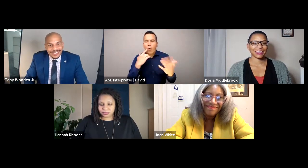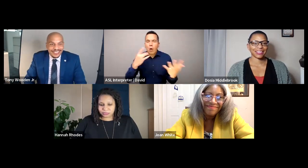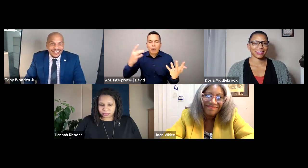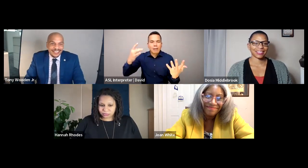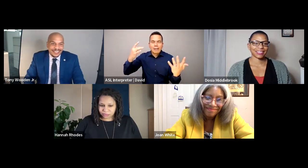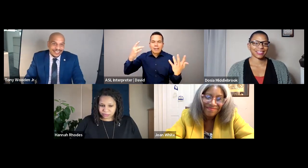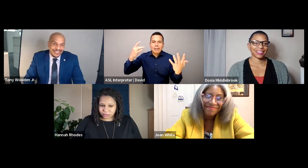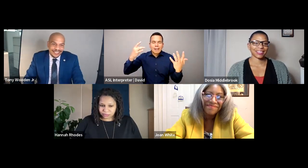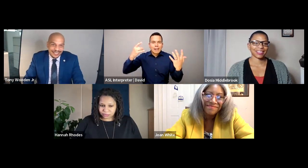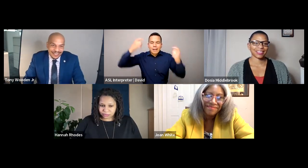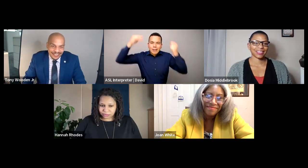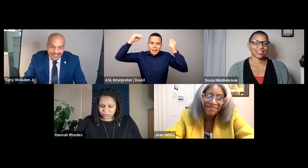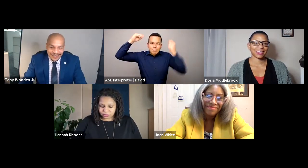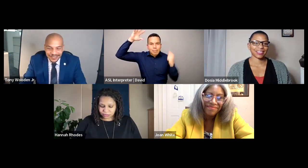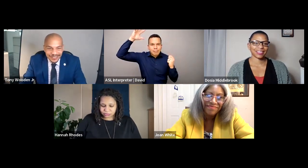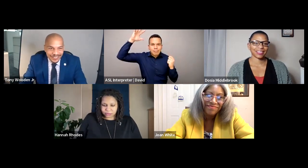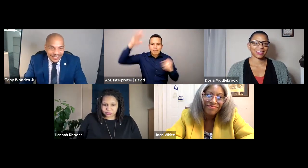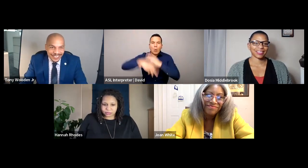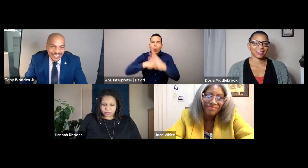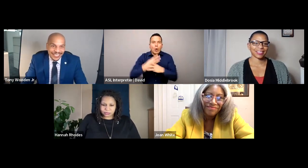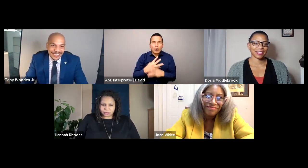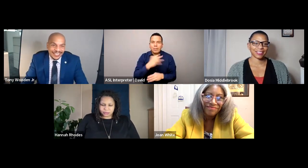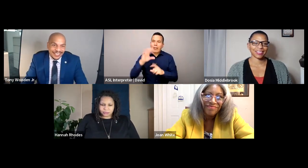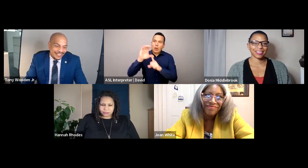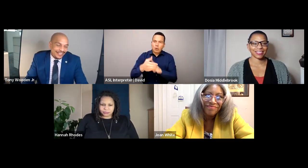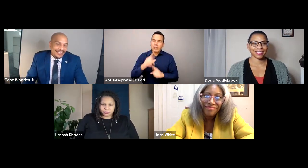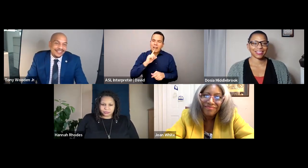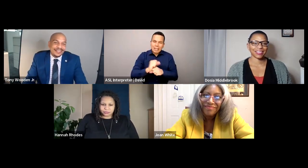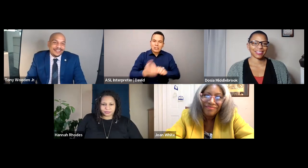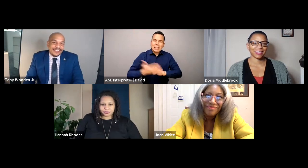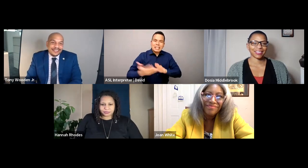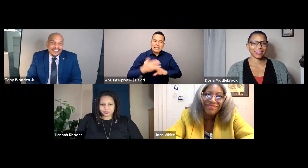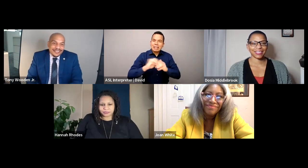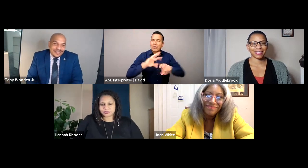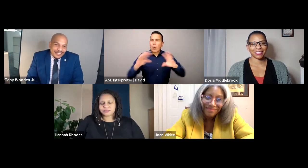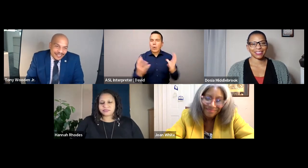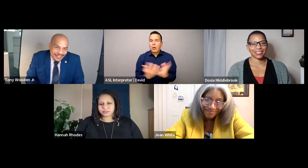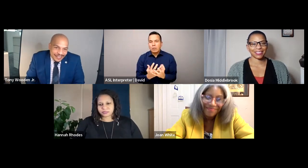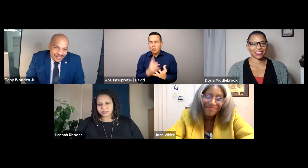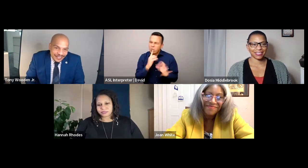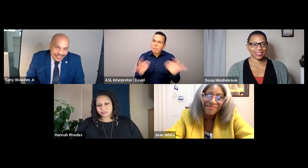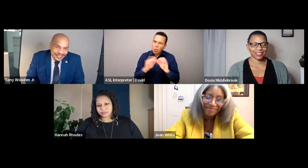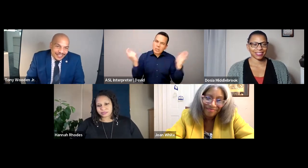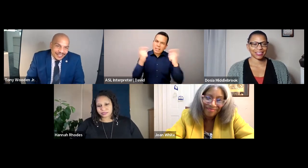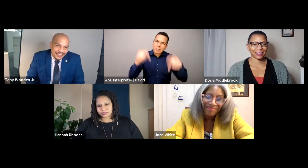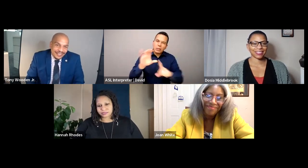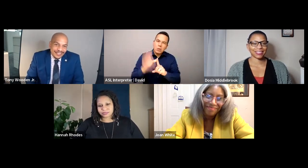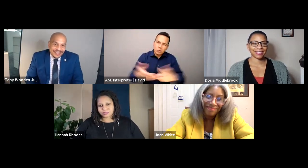about a culture that exists. It exists. And it's important that we celebrate this culture.